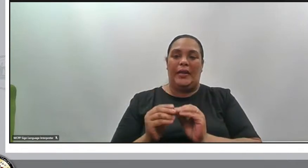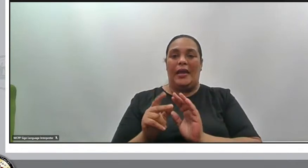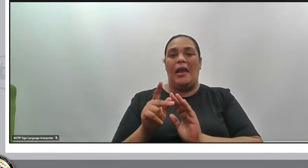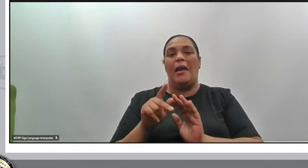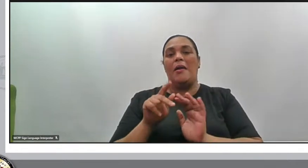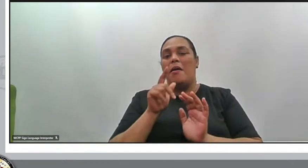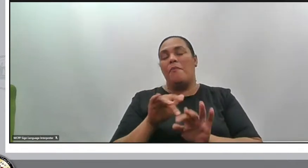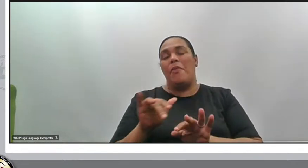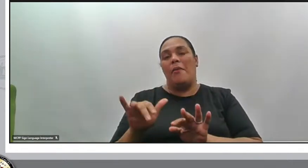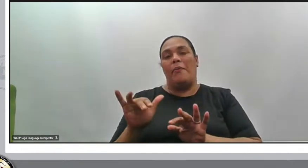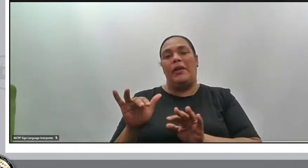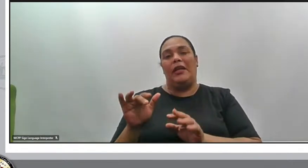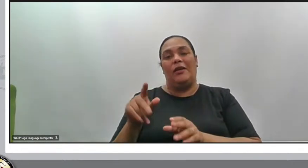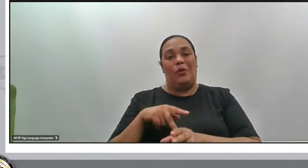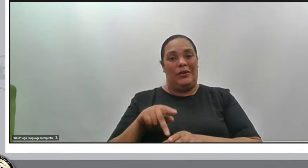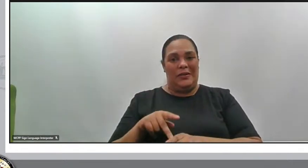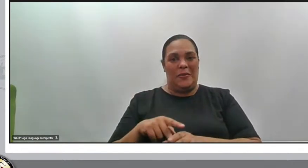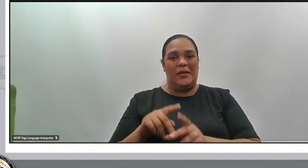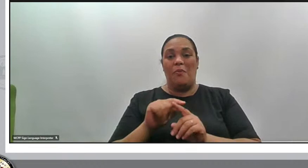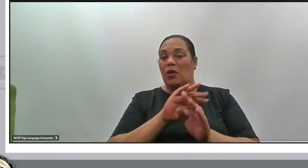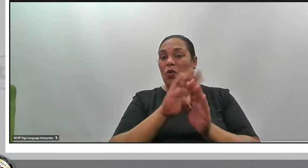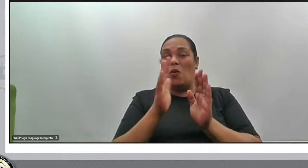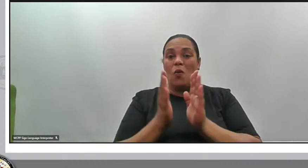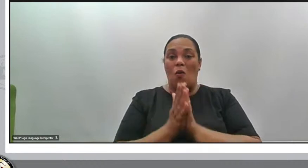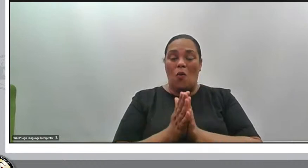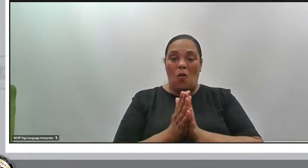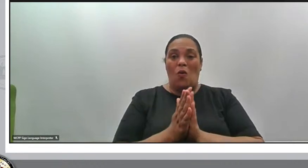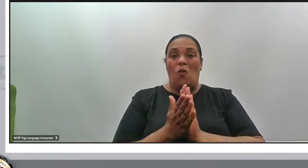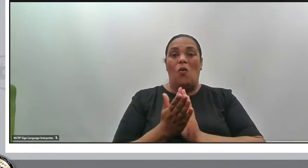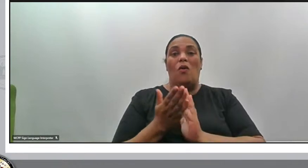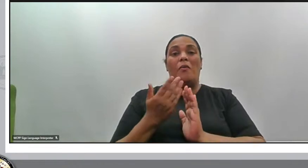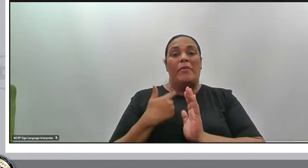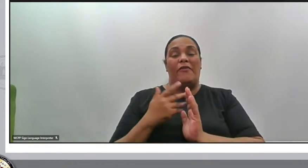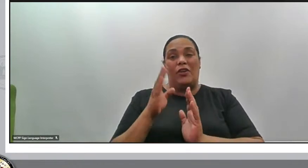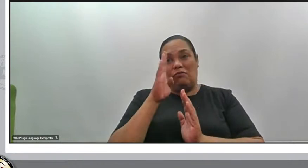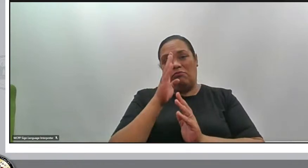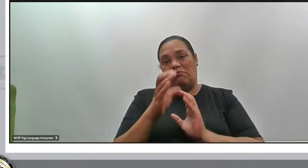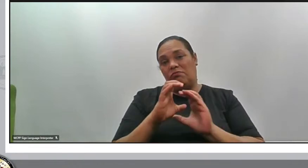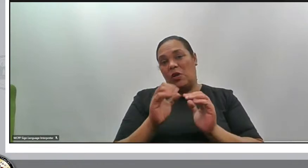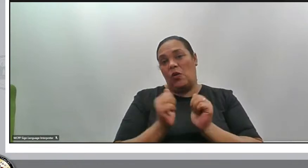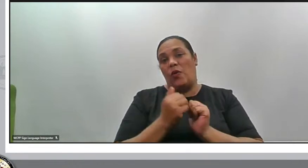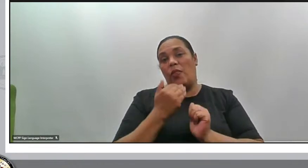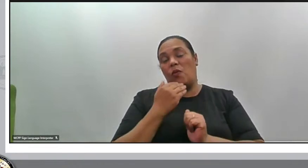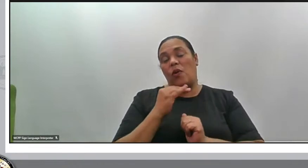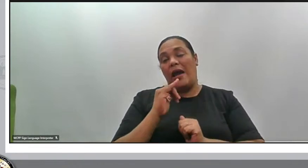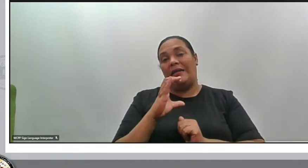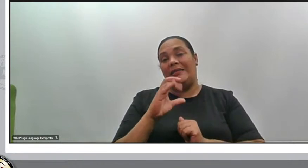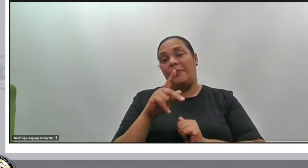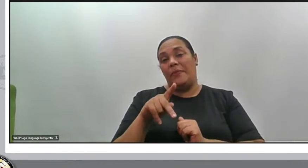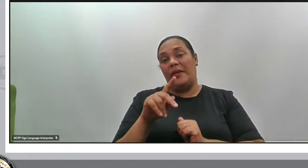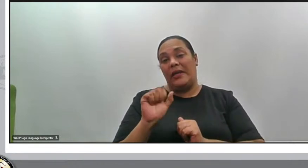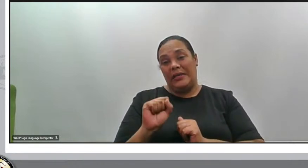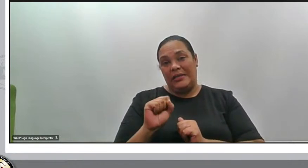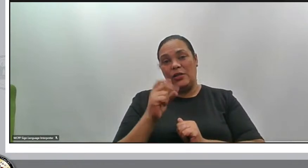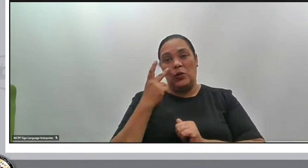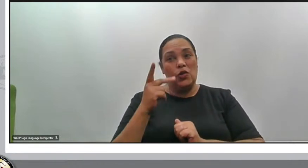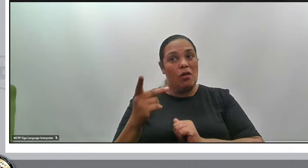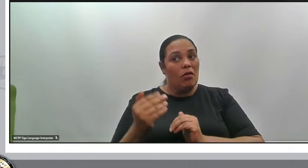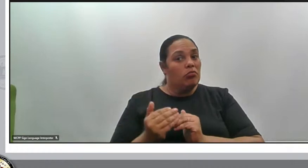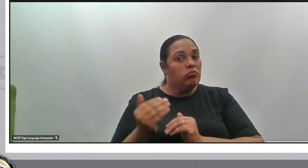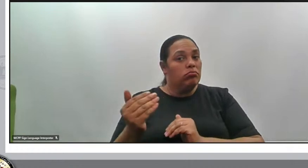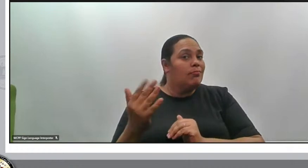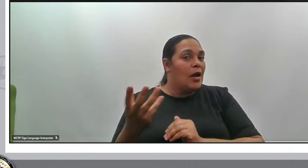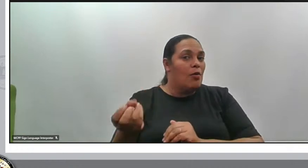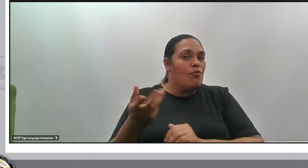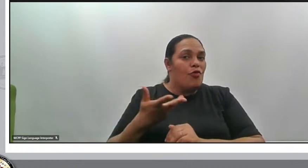participation. Over and above that, I've been in direct conversation with the ICPS to see to what extent they are able to